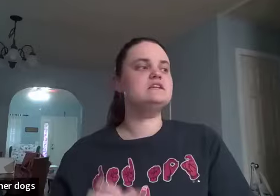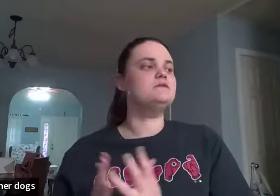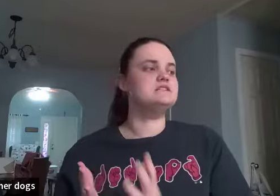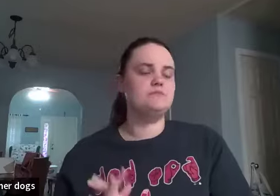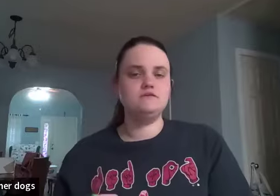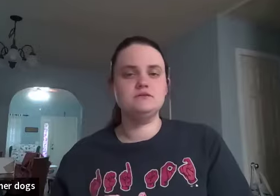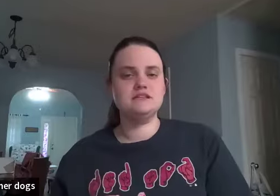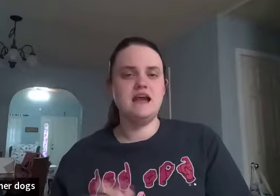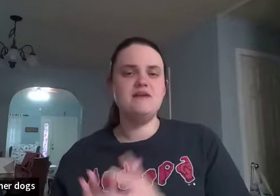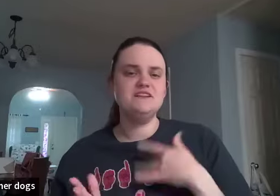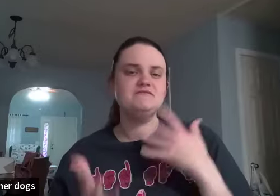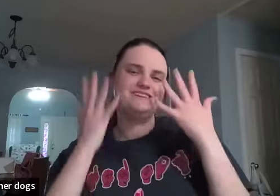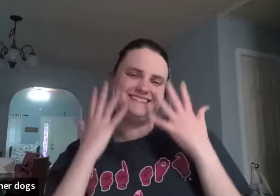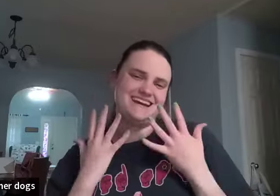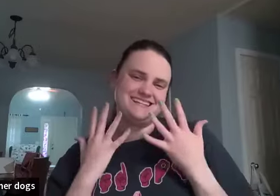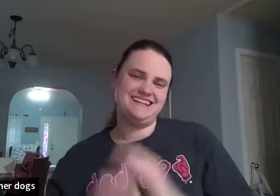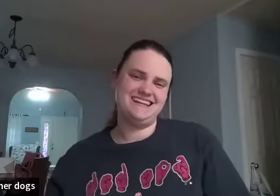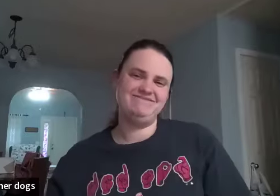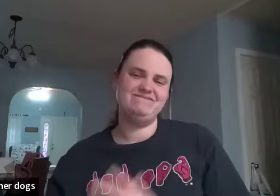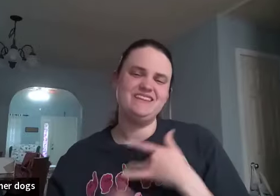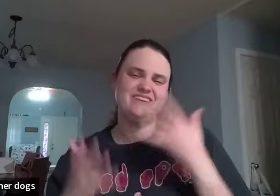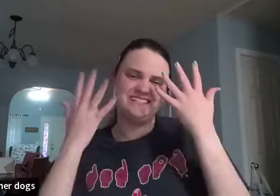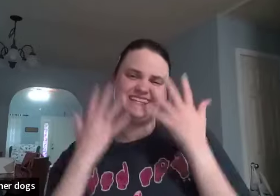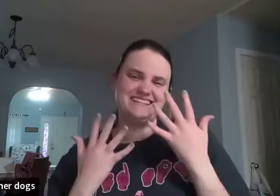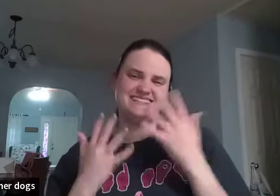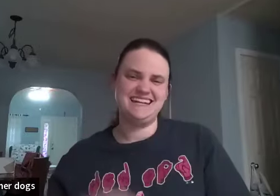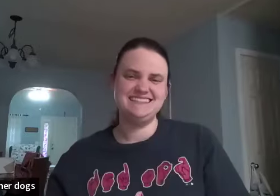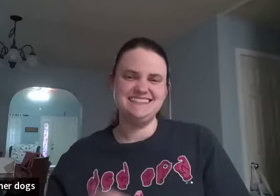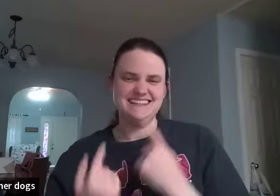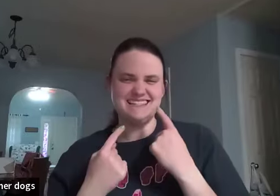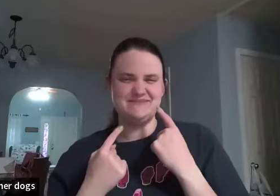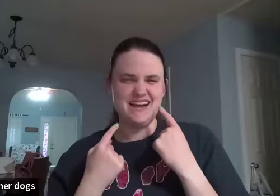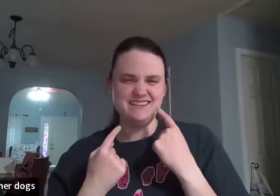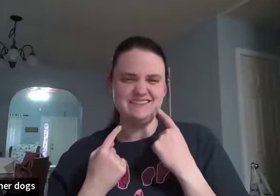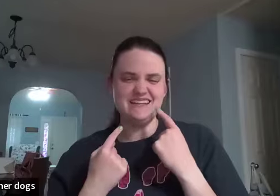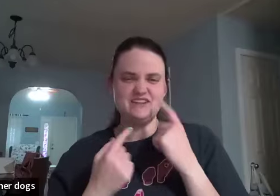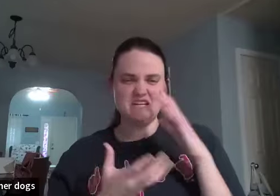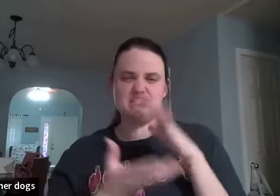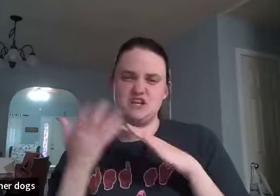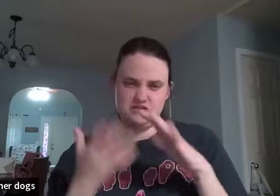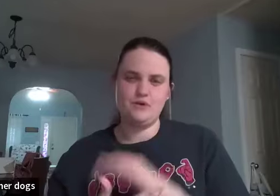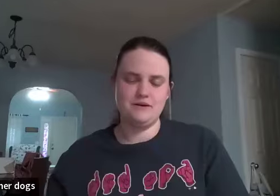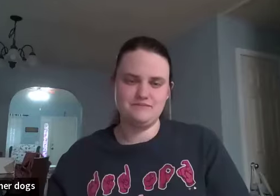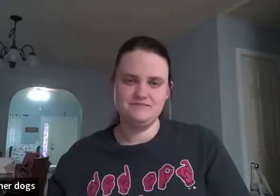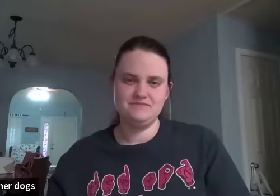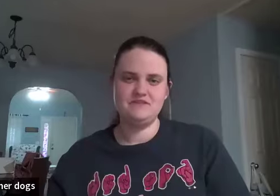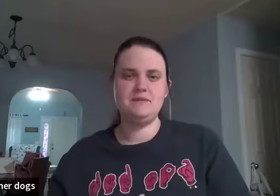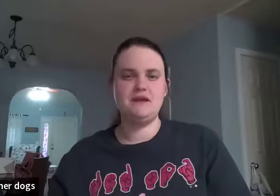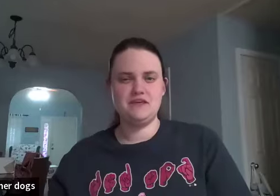because, like, for example, if you were to say, I'm feeling very sad today, feeling very sad today, that smile, it's going to throw them. They may think